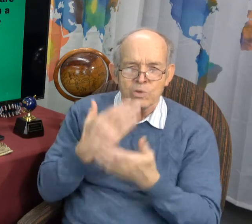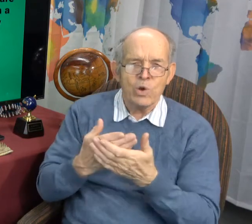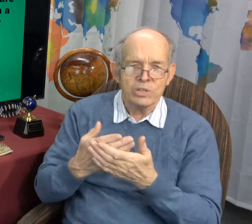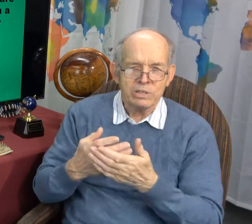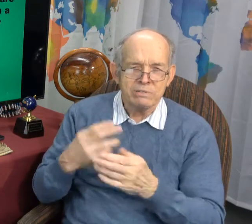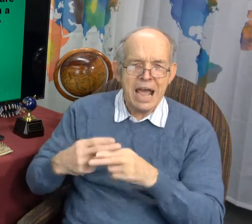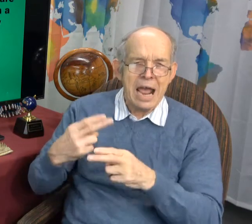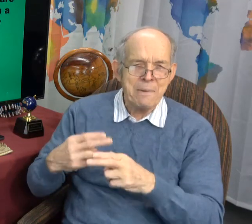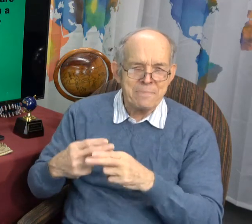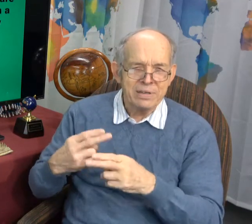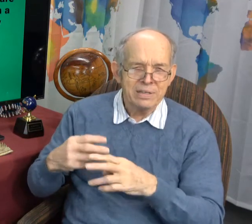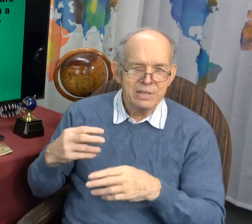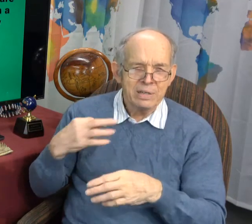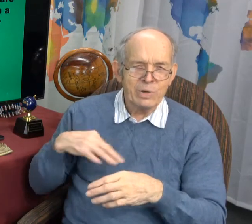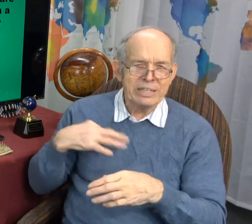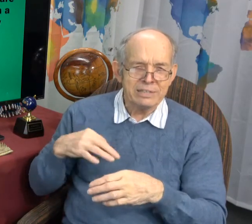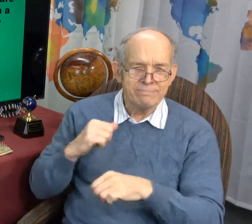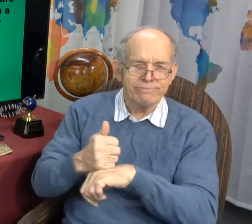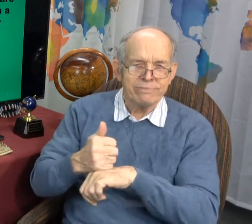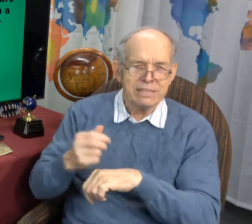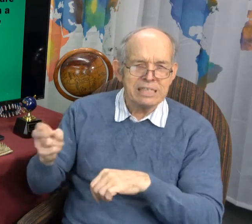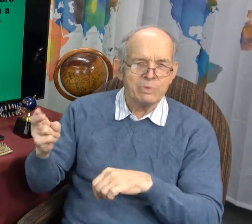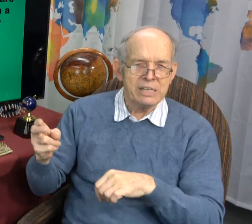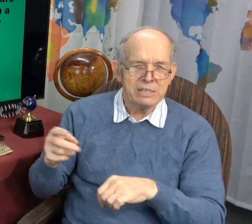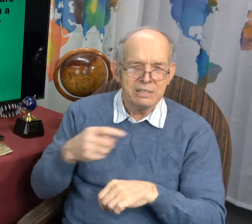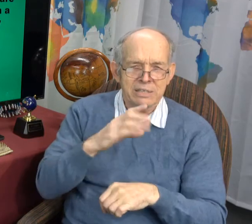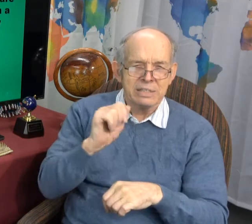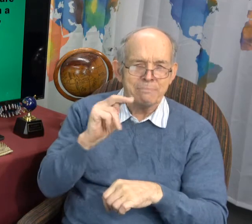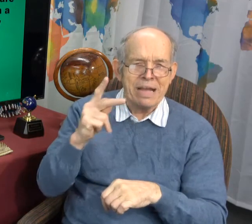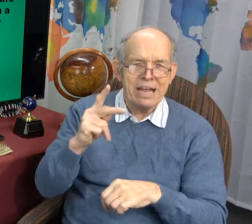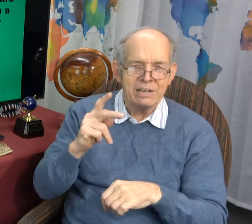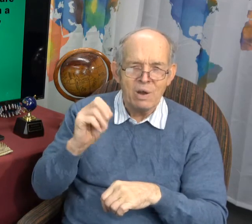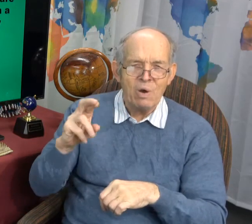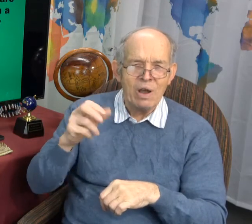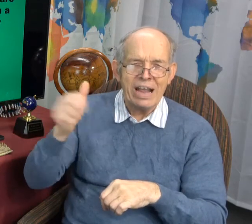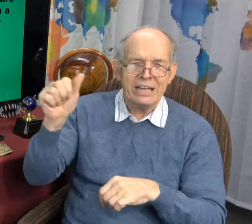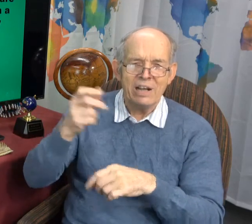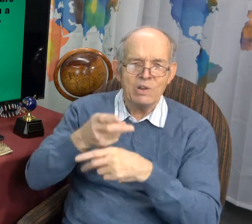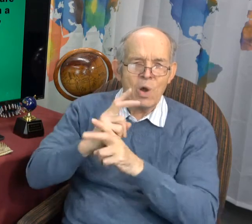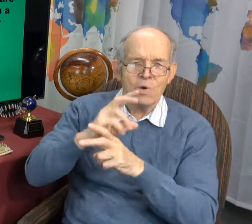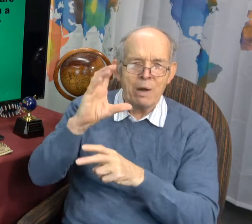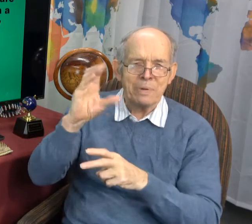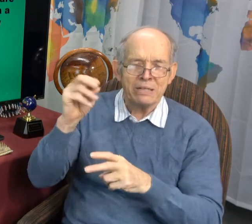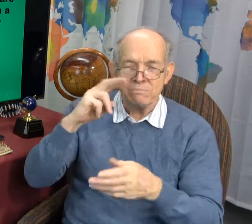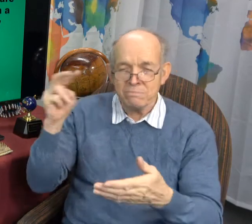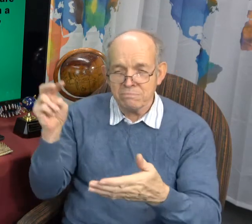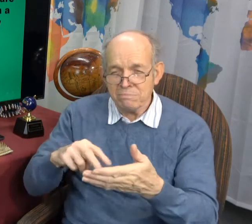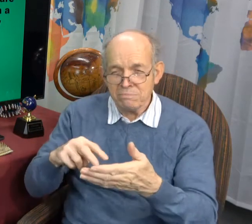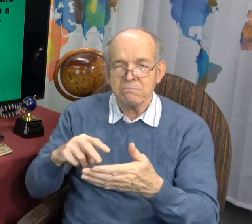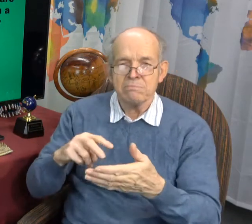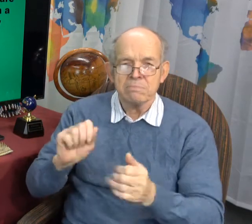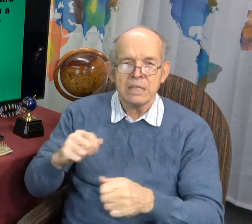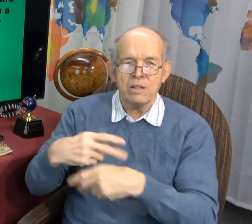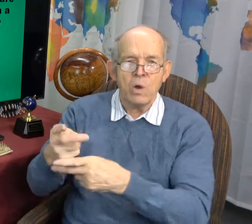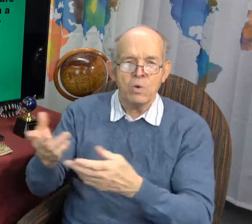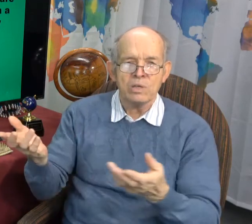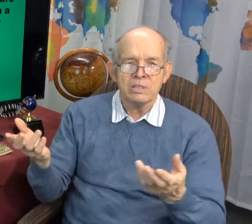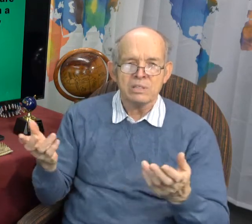good name, credit, history, the bank, or any low company. Hello.